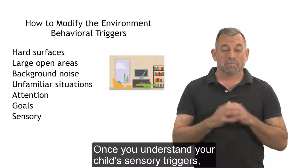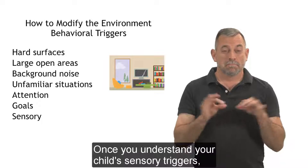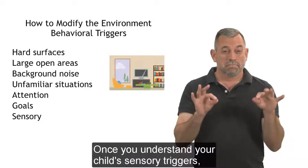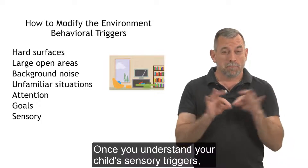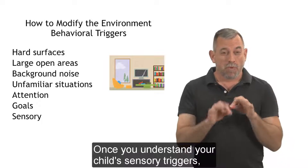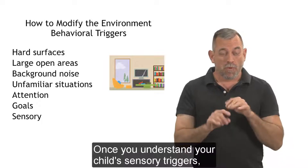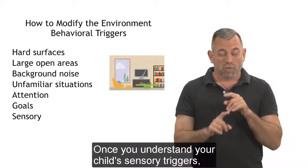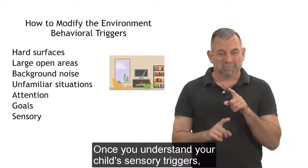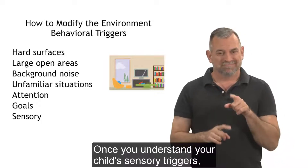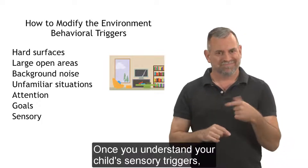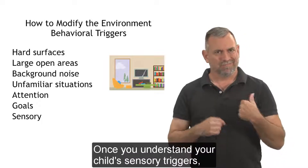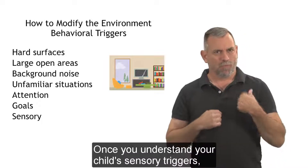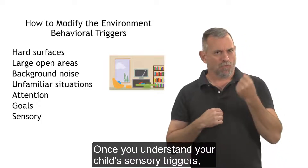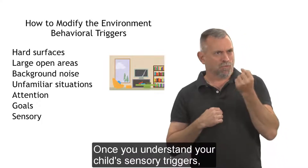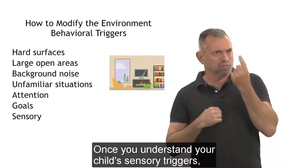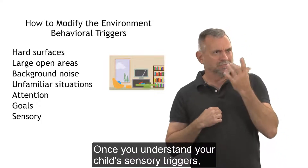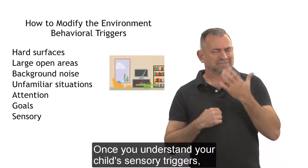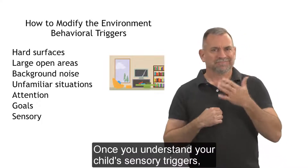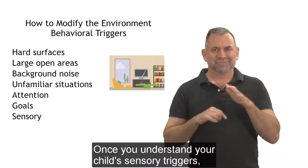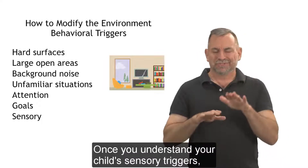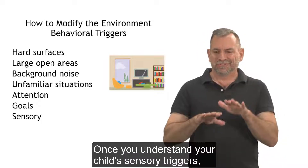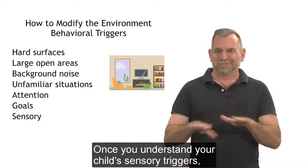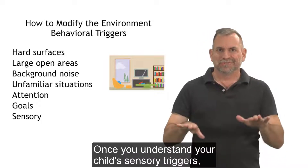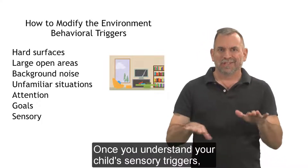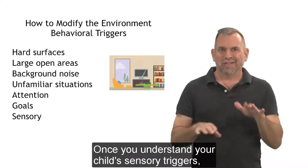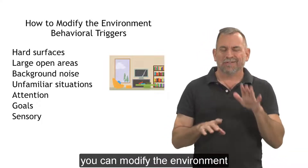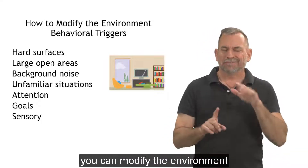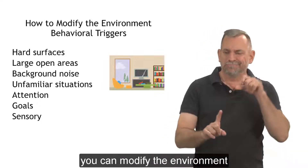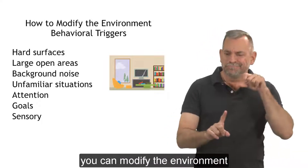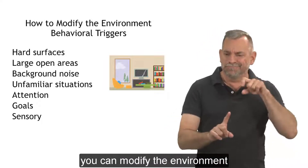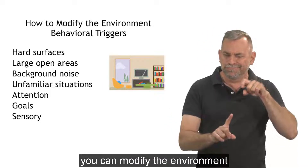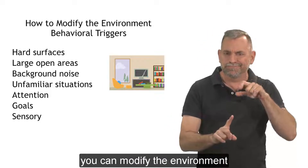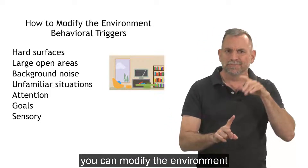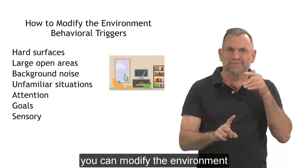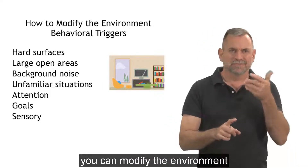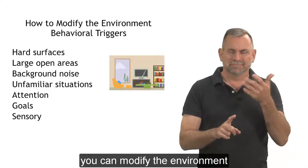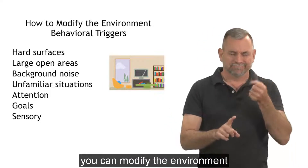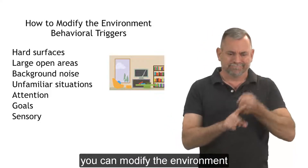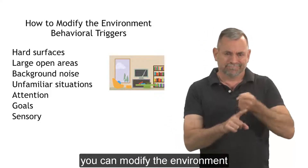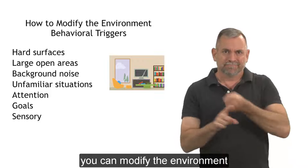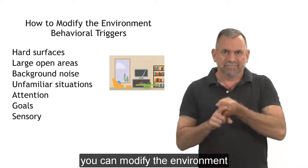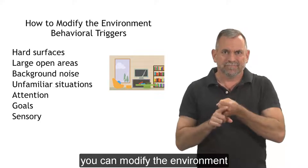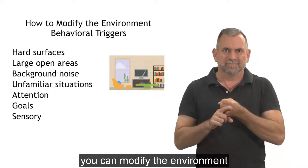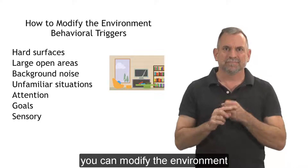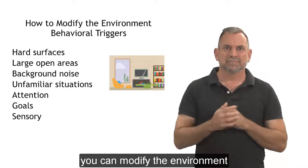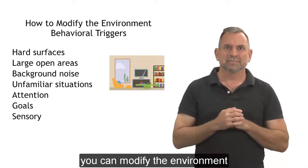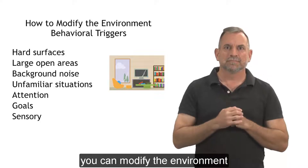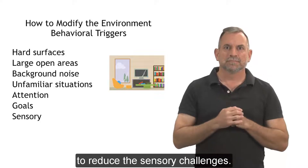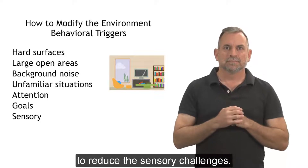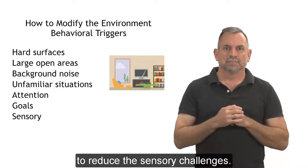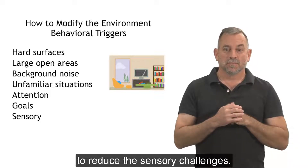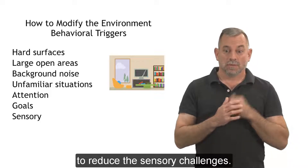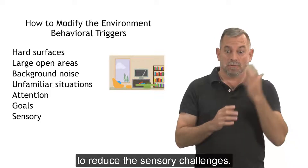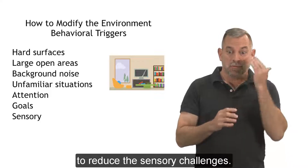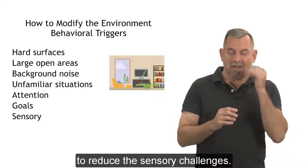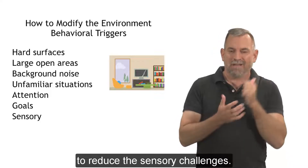Once you understand your child's sensory triggers, you can modify the environment to reduce the